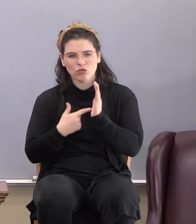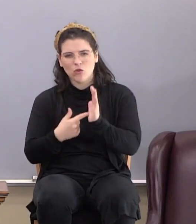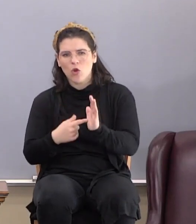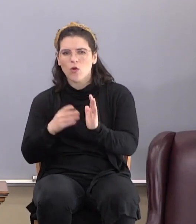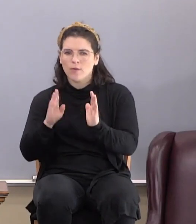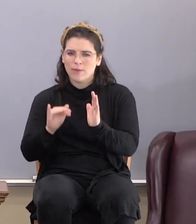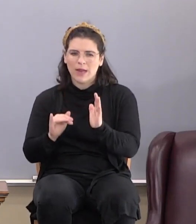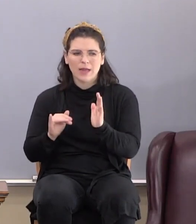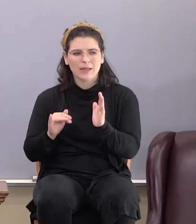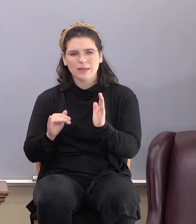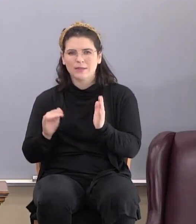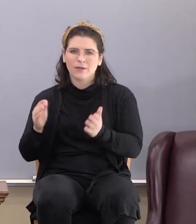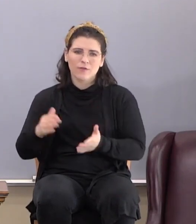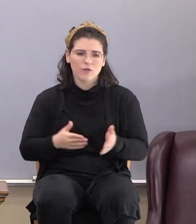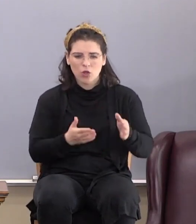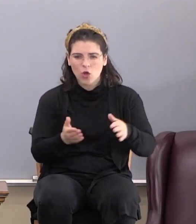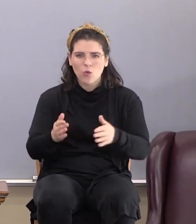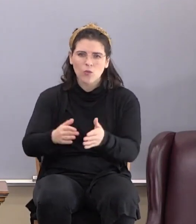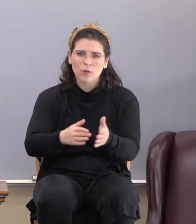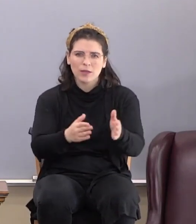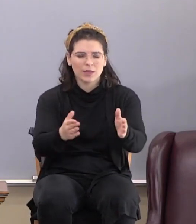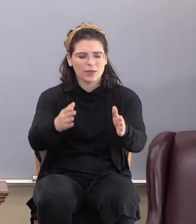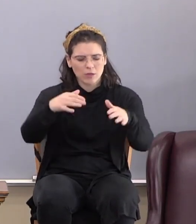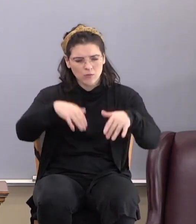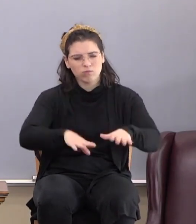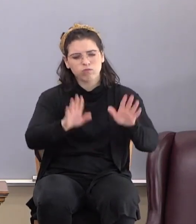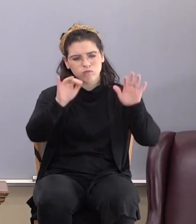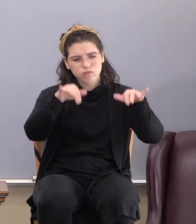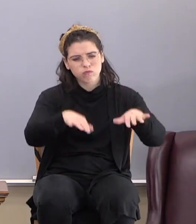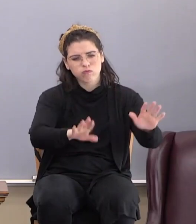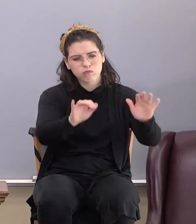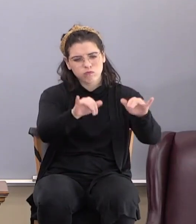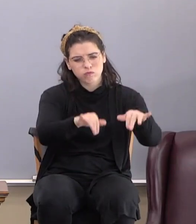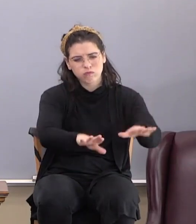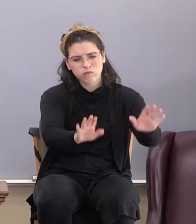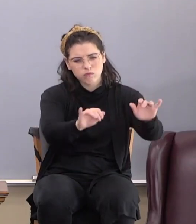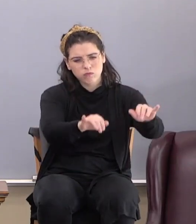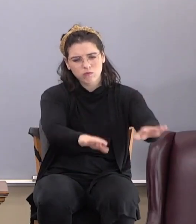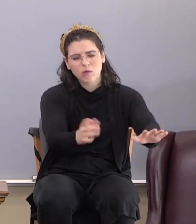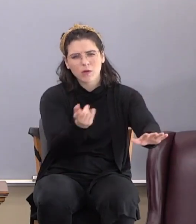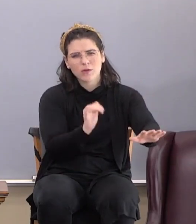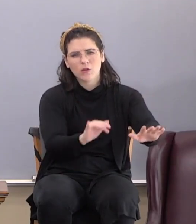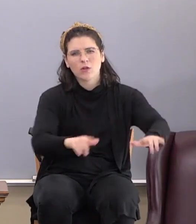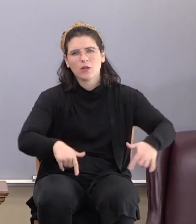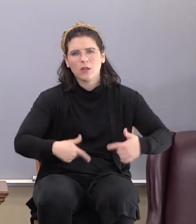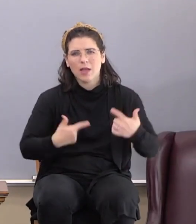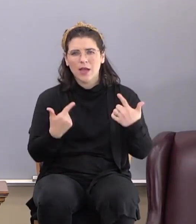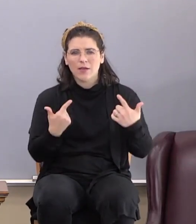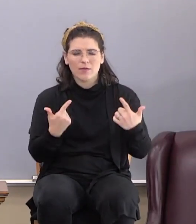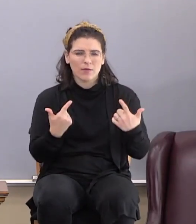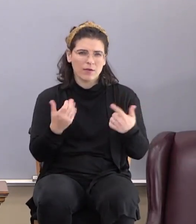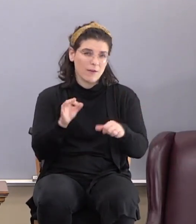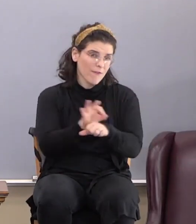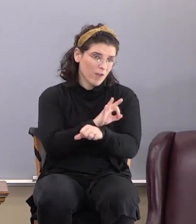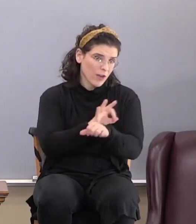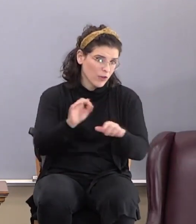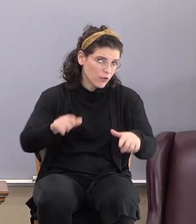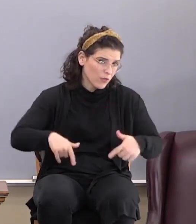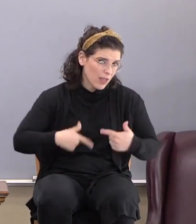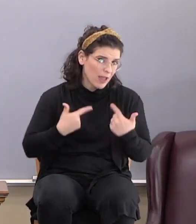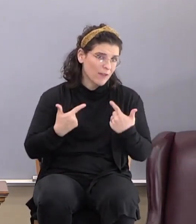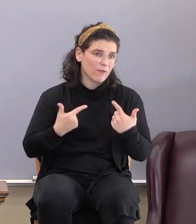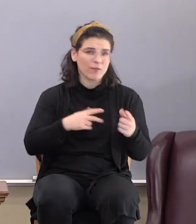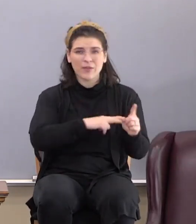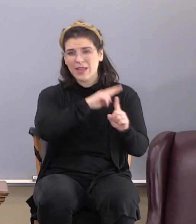by this flowing, raging river of eternal life, functional life, the